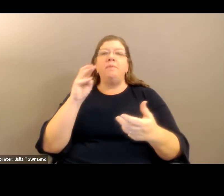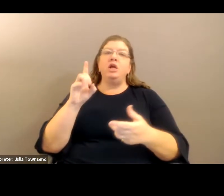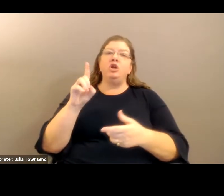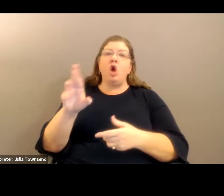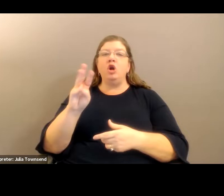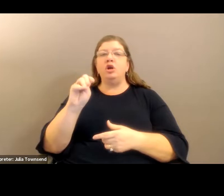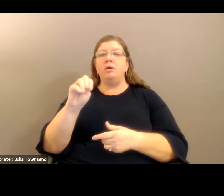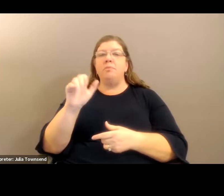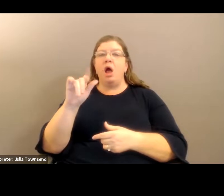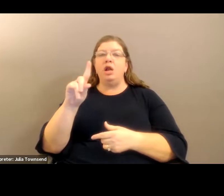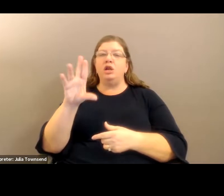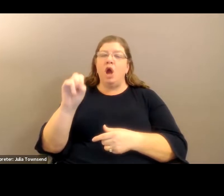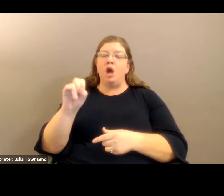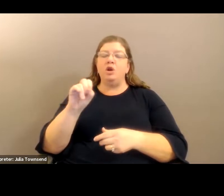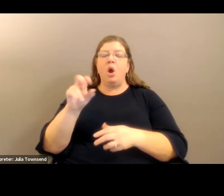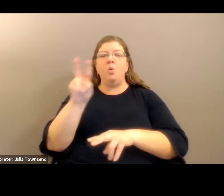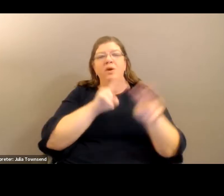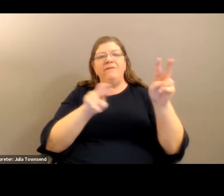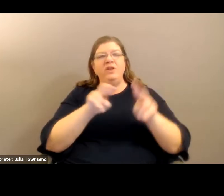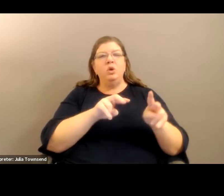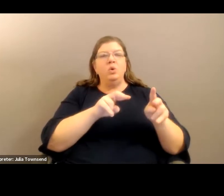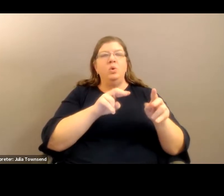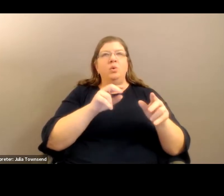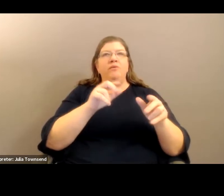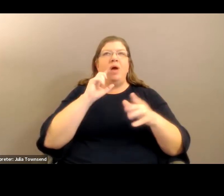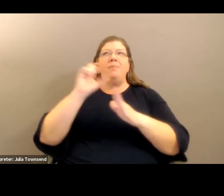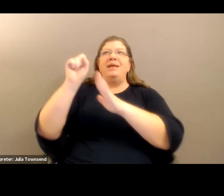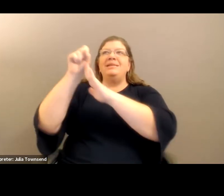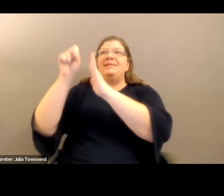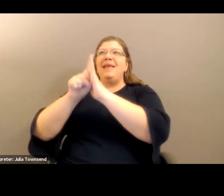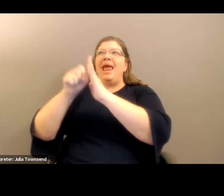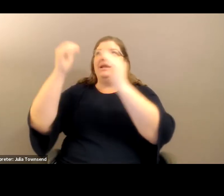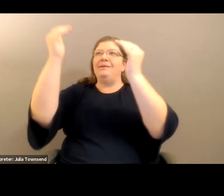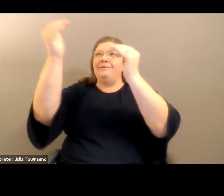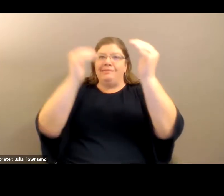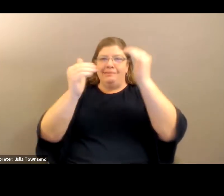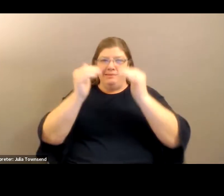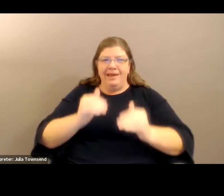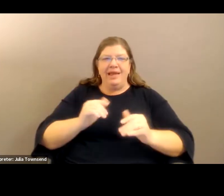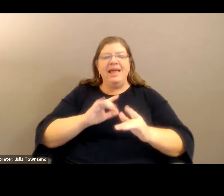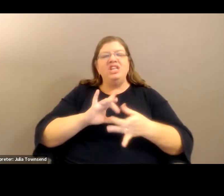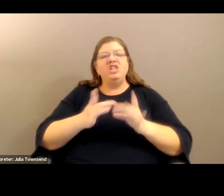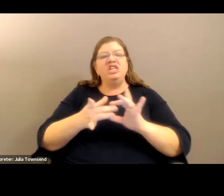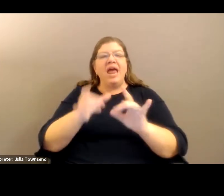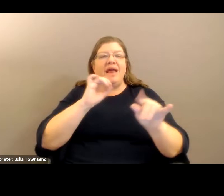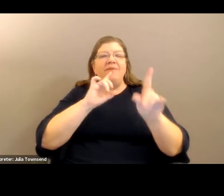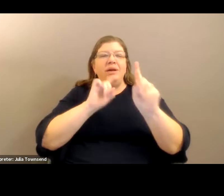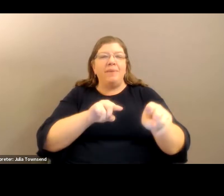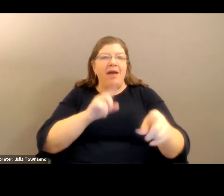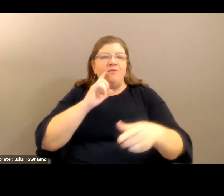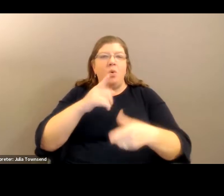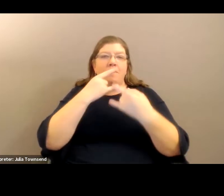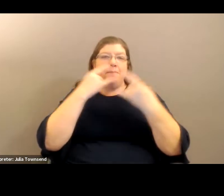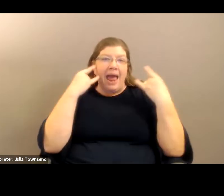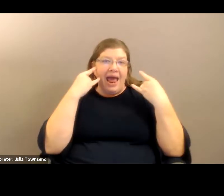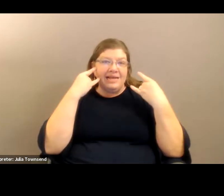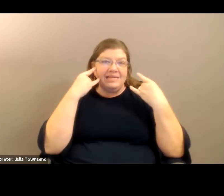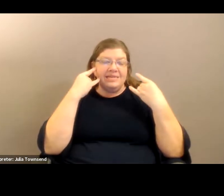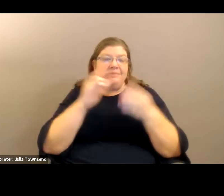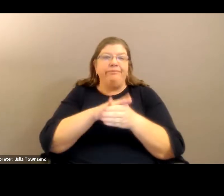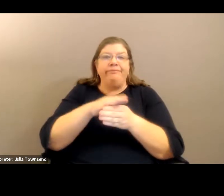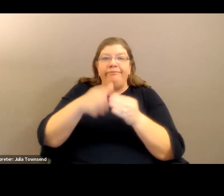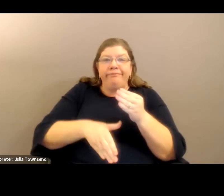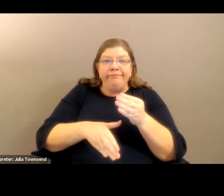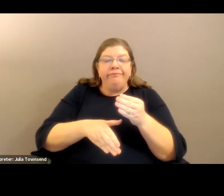review the chain of command, so to speak, from the state down as to what would happen for a cessation